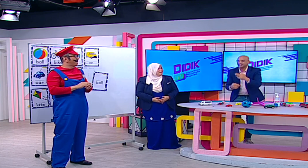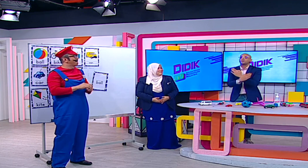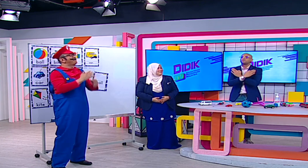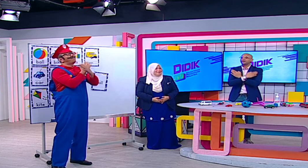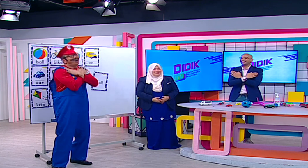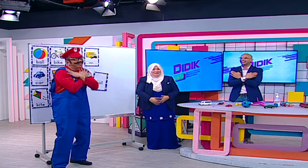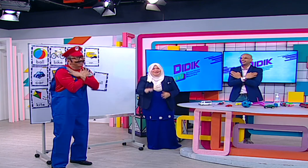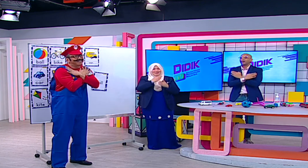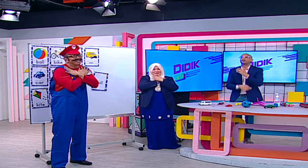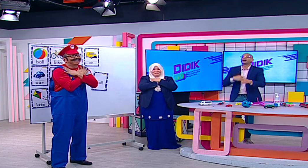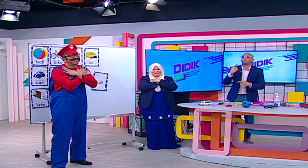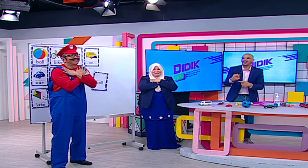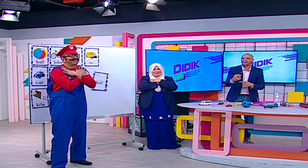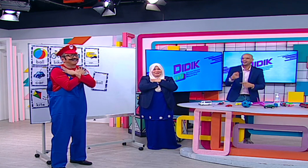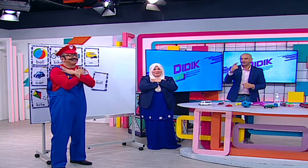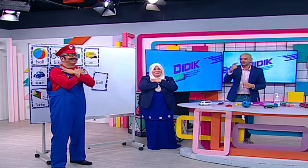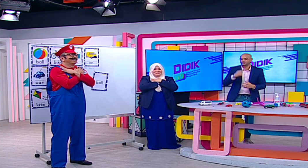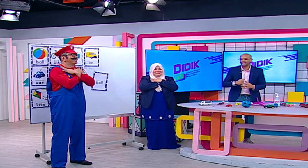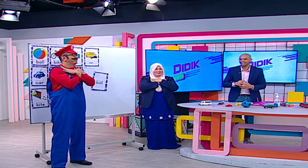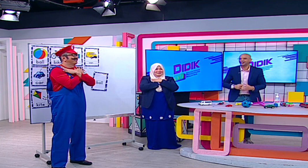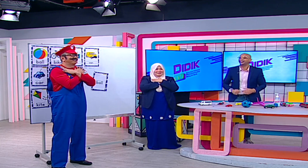short break. And we'll come back